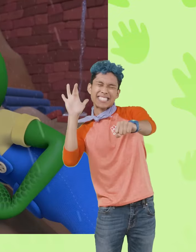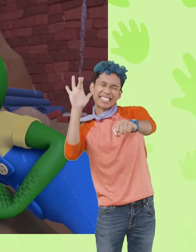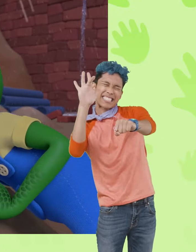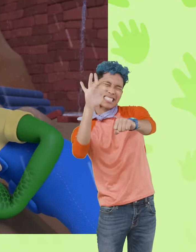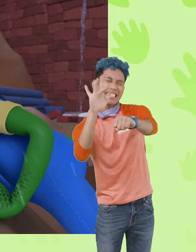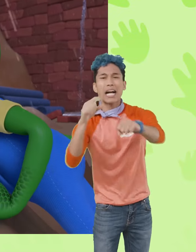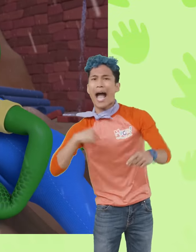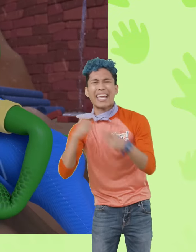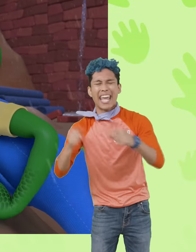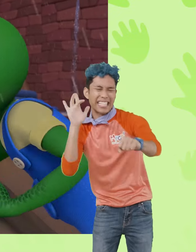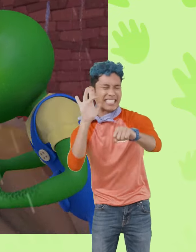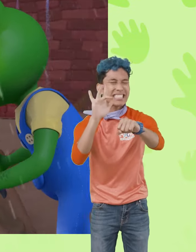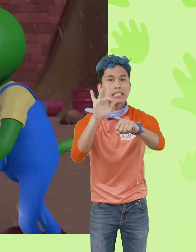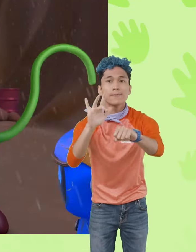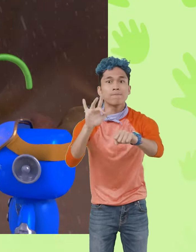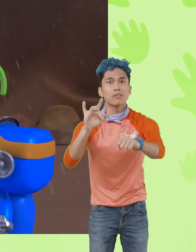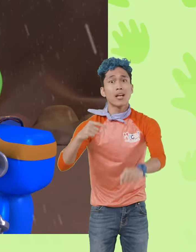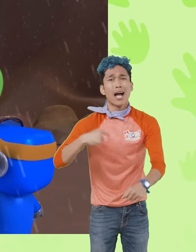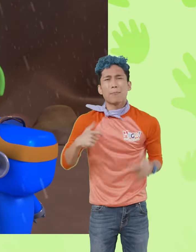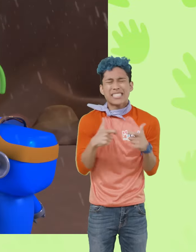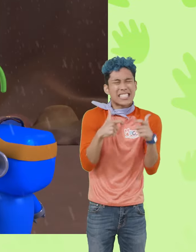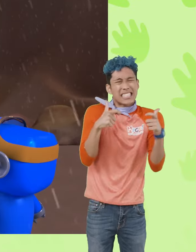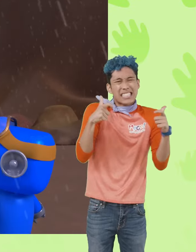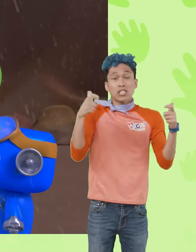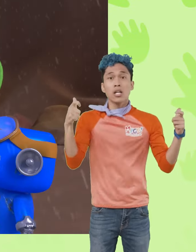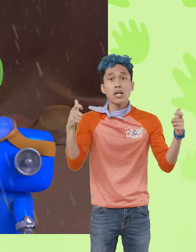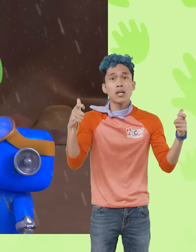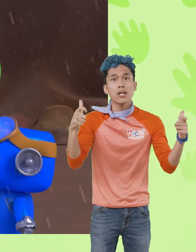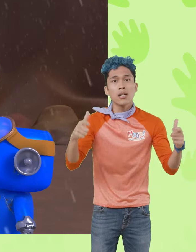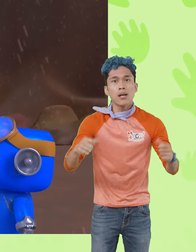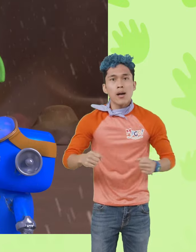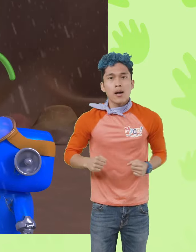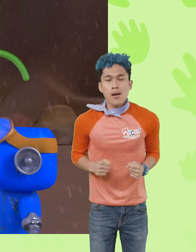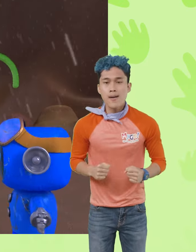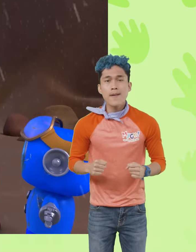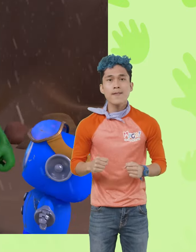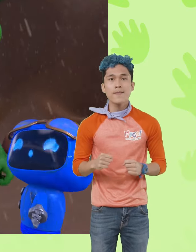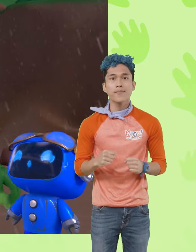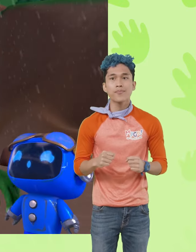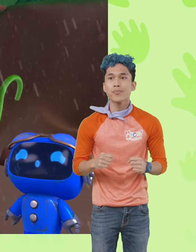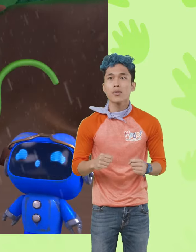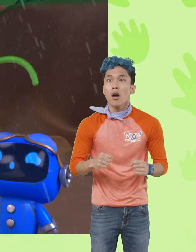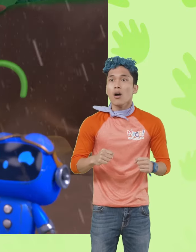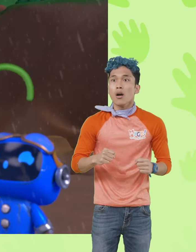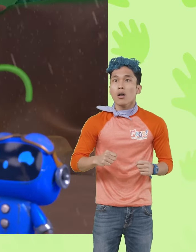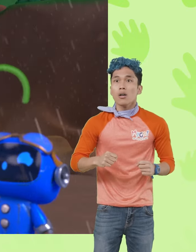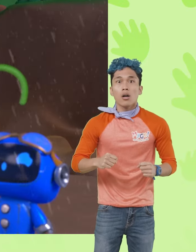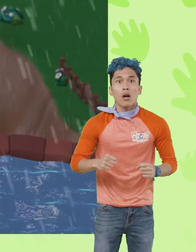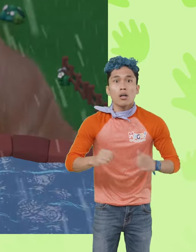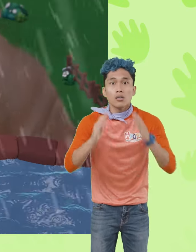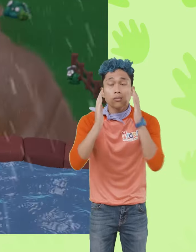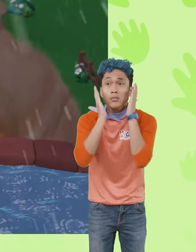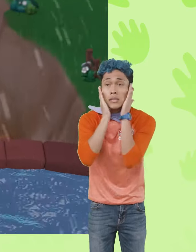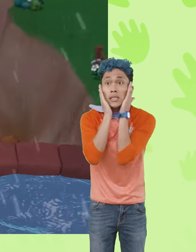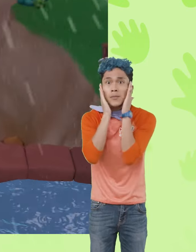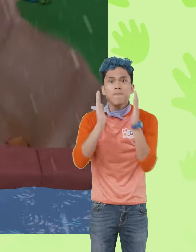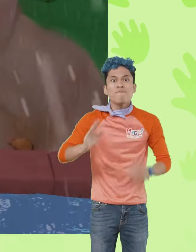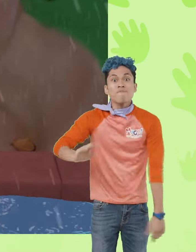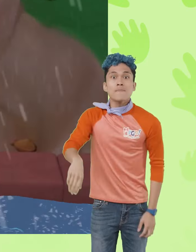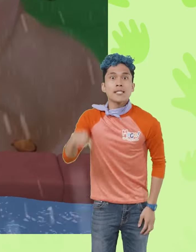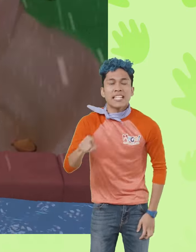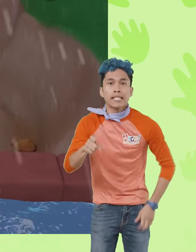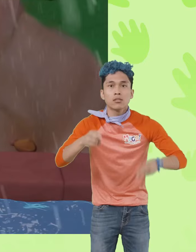Oh, I can't reach! And I'm too big to fit through that gap. Huh? Oh dear,